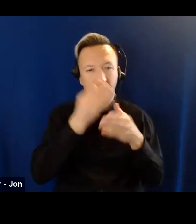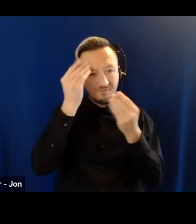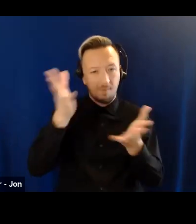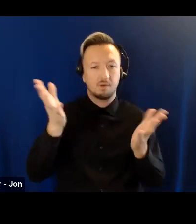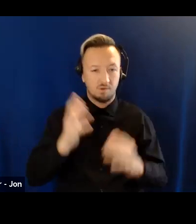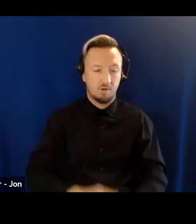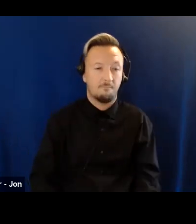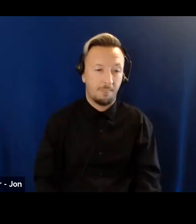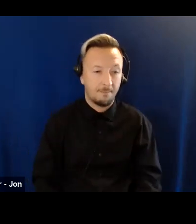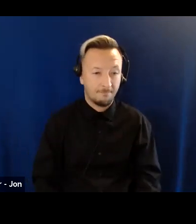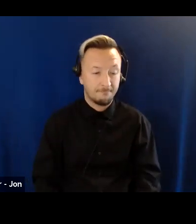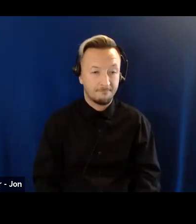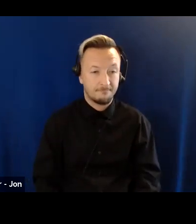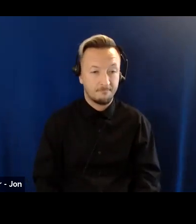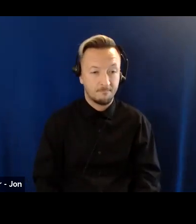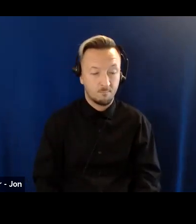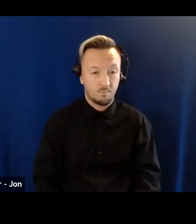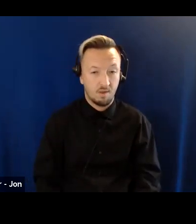important.